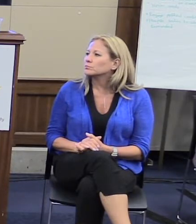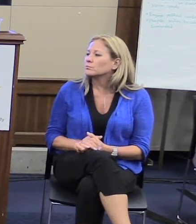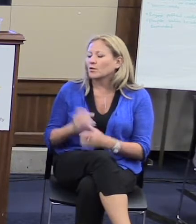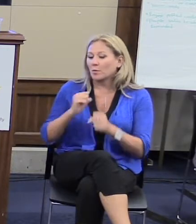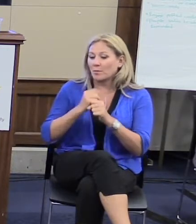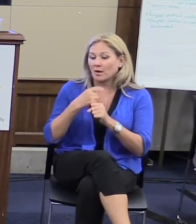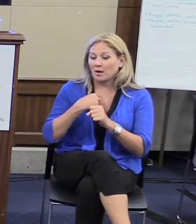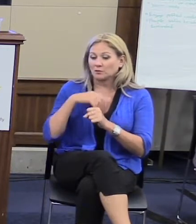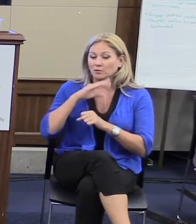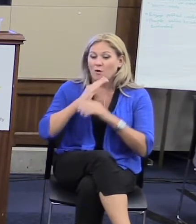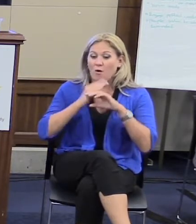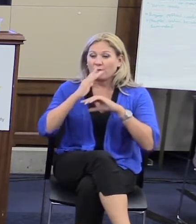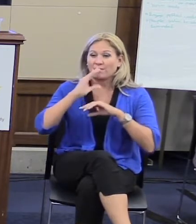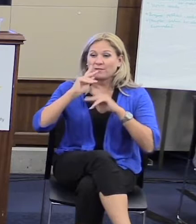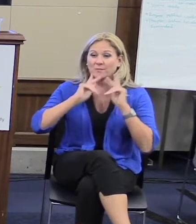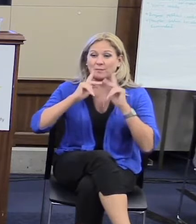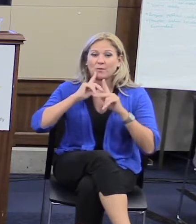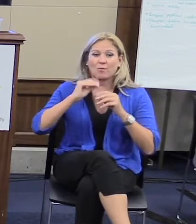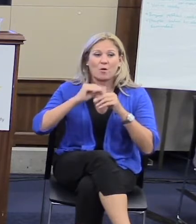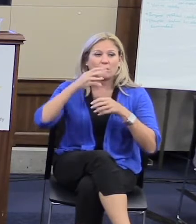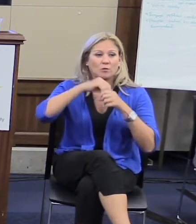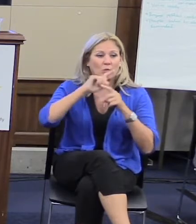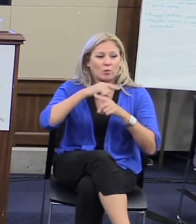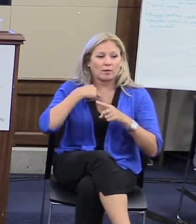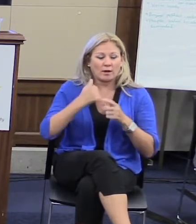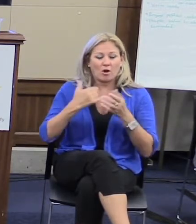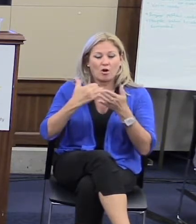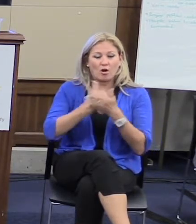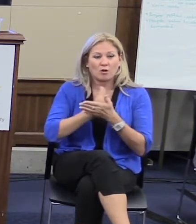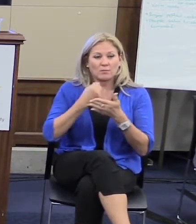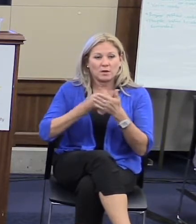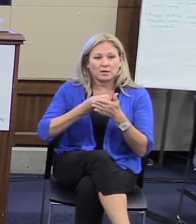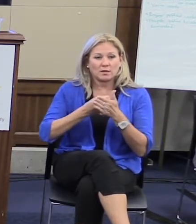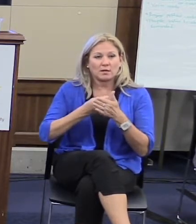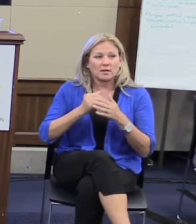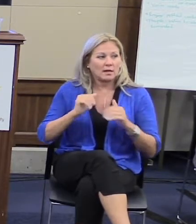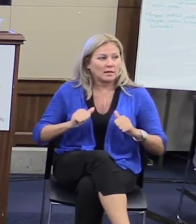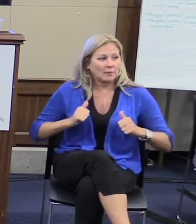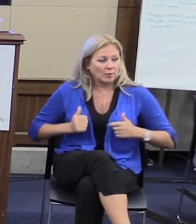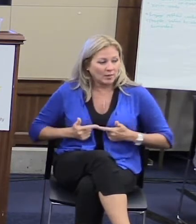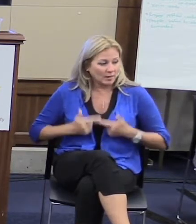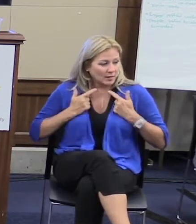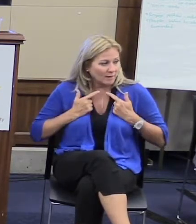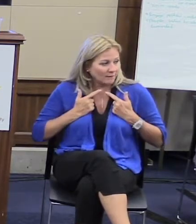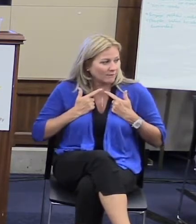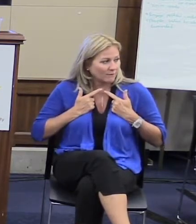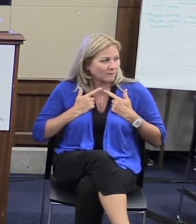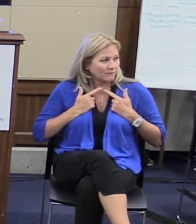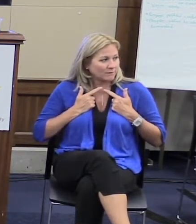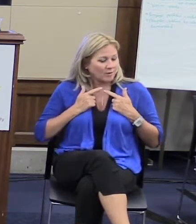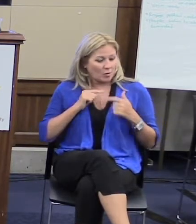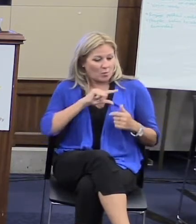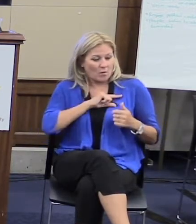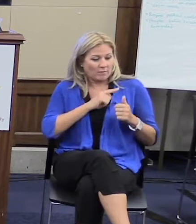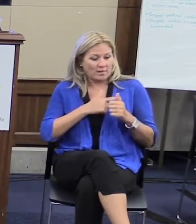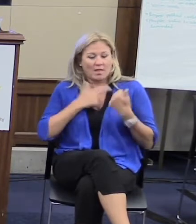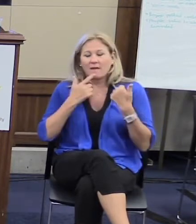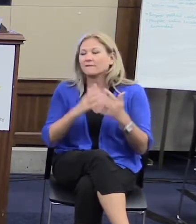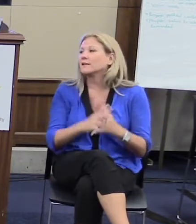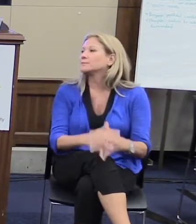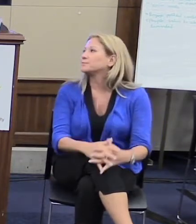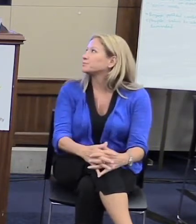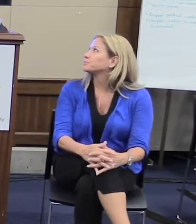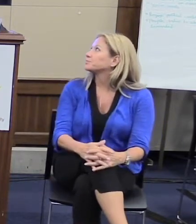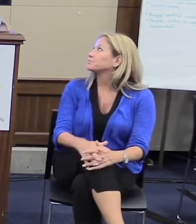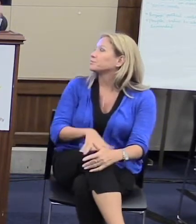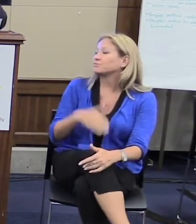more inclusive, where we can have an income and be able to live a quality of life that we deserve?